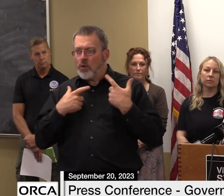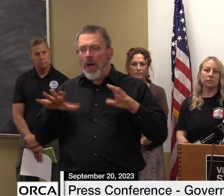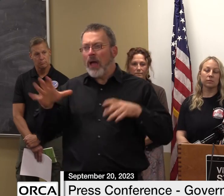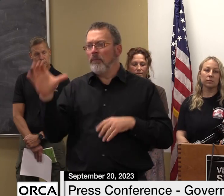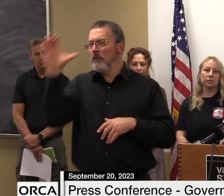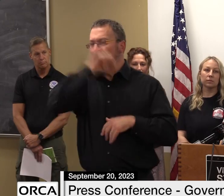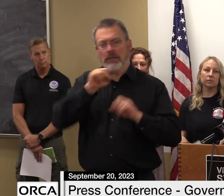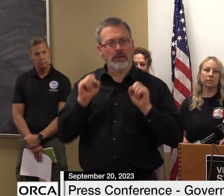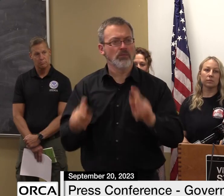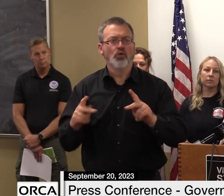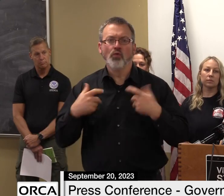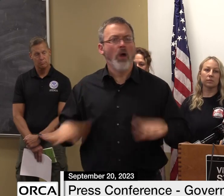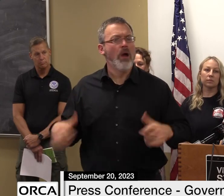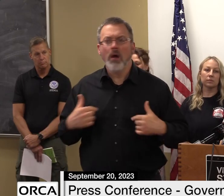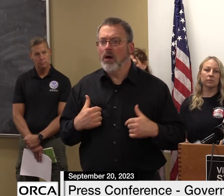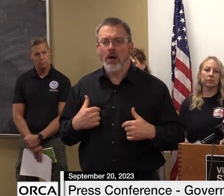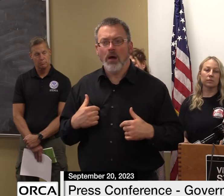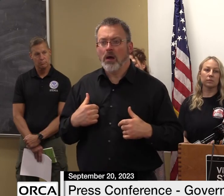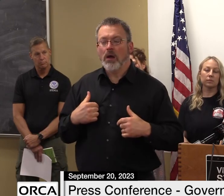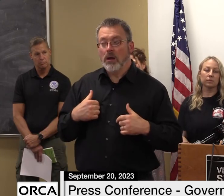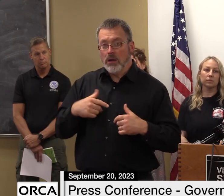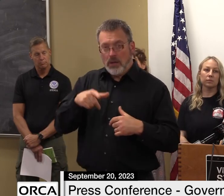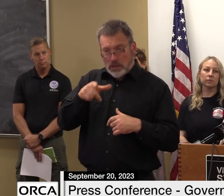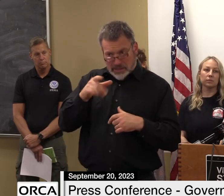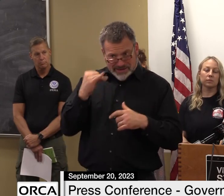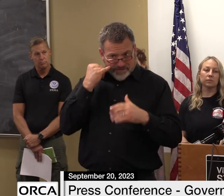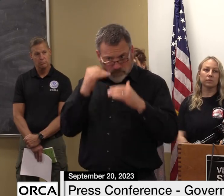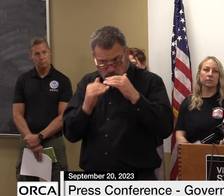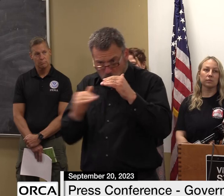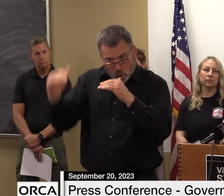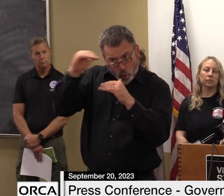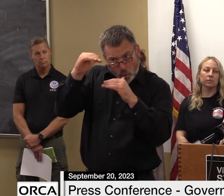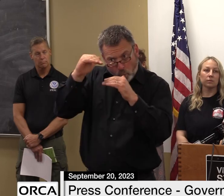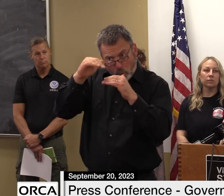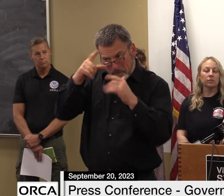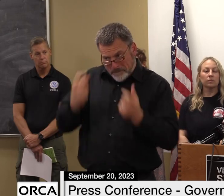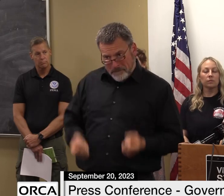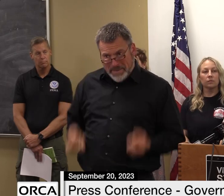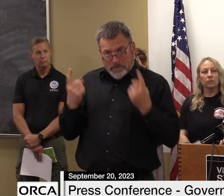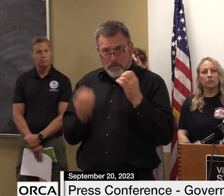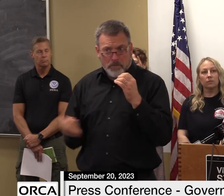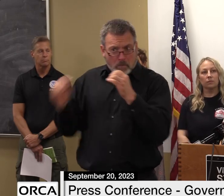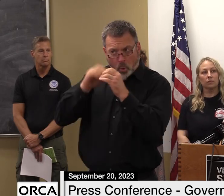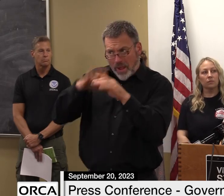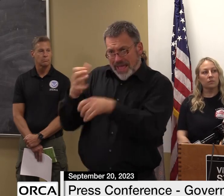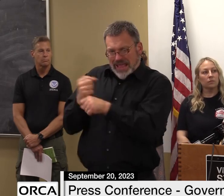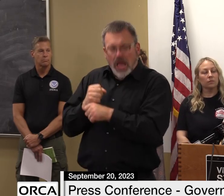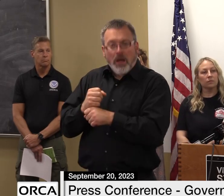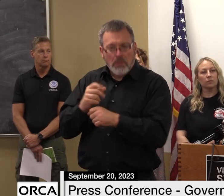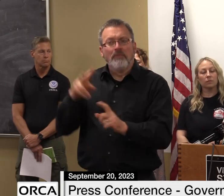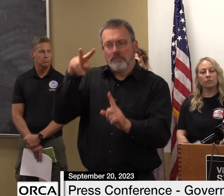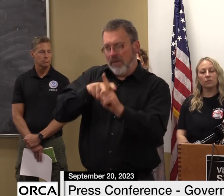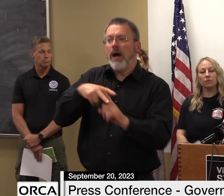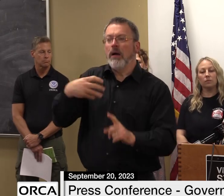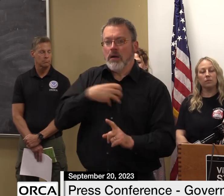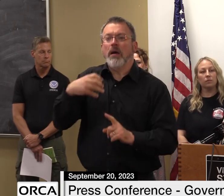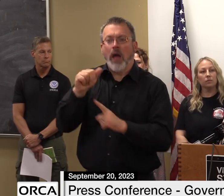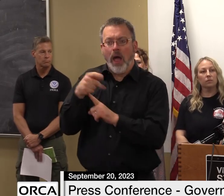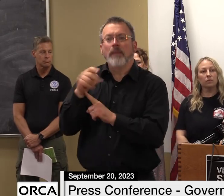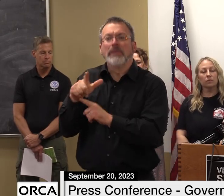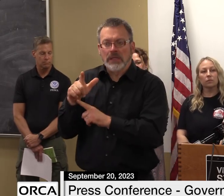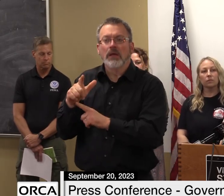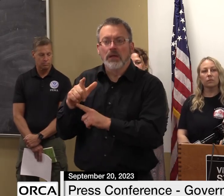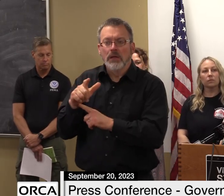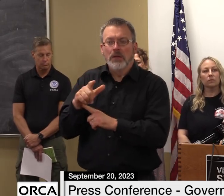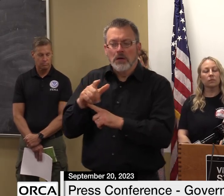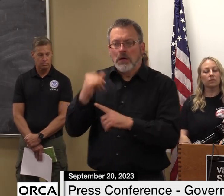haven't. Obviously, if you're satisfied and you see that the expenses line up with the award you received, that's great.